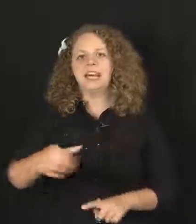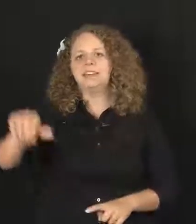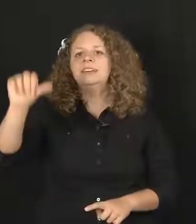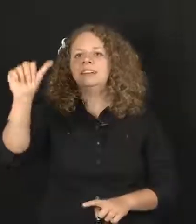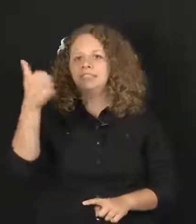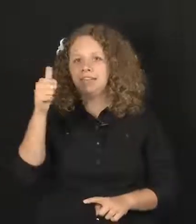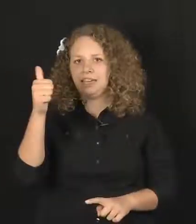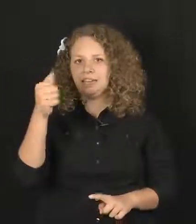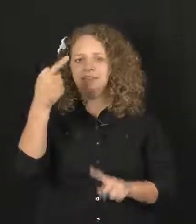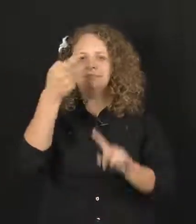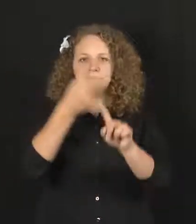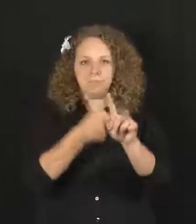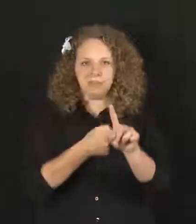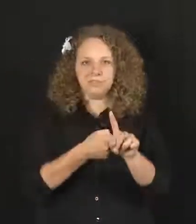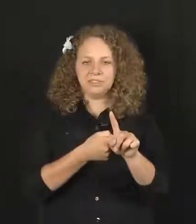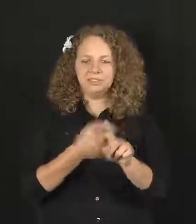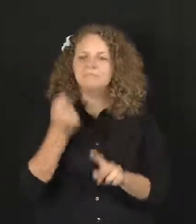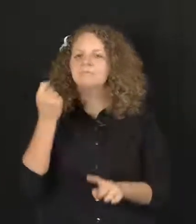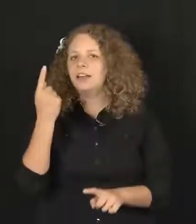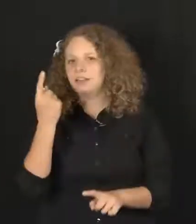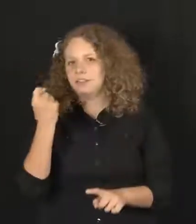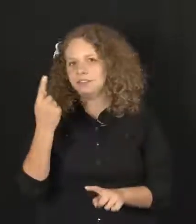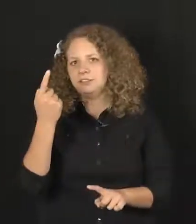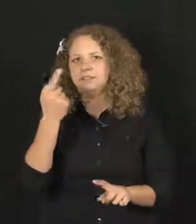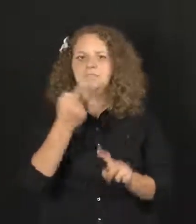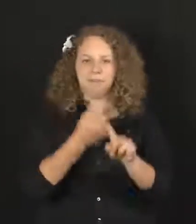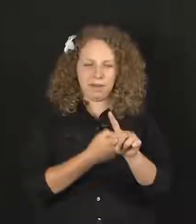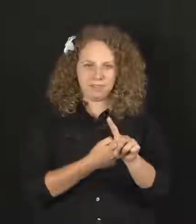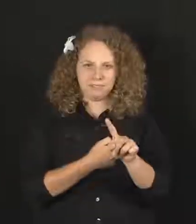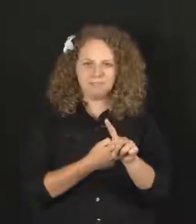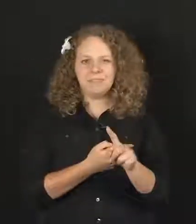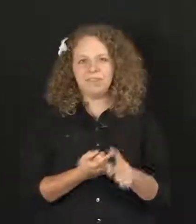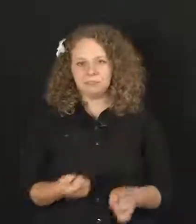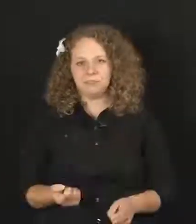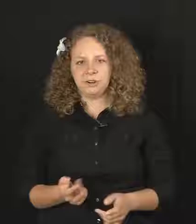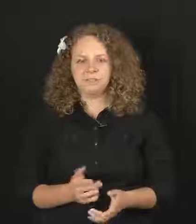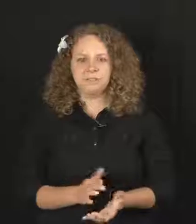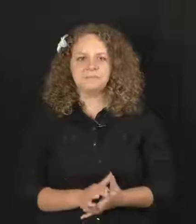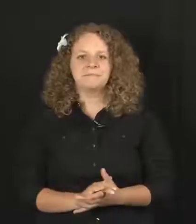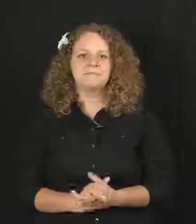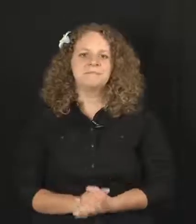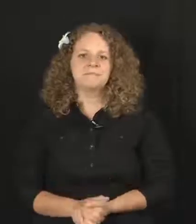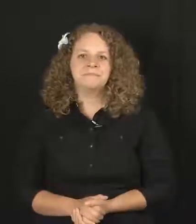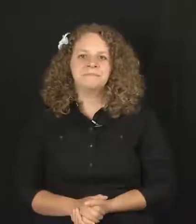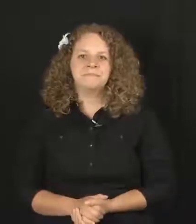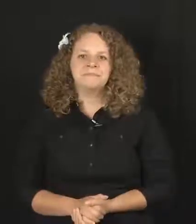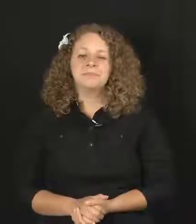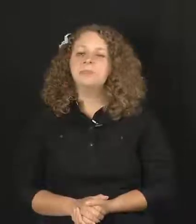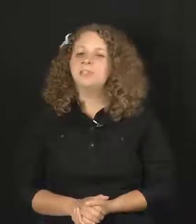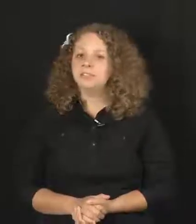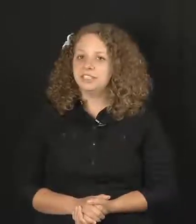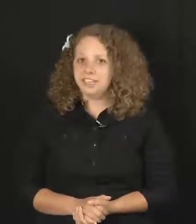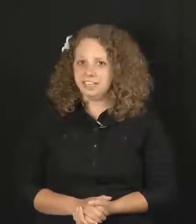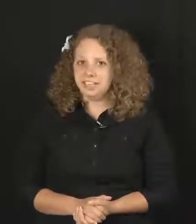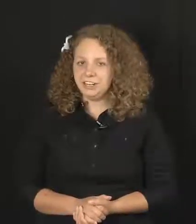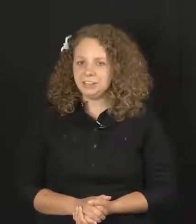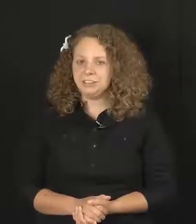sign 10 months, 11 months, and so forth. When you are signing years,